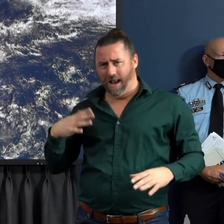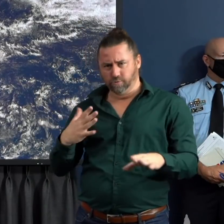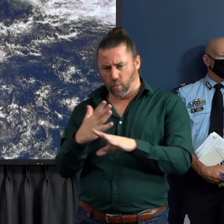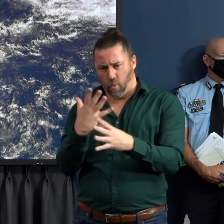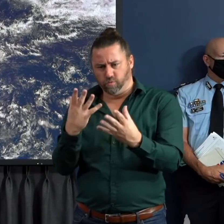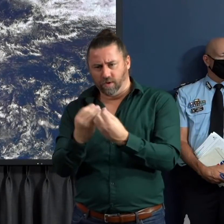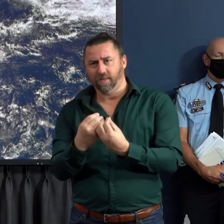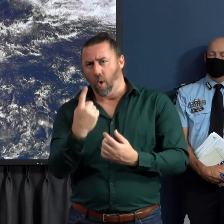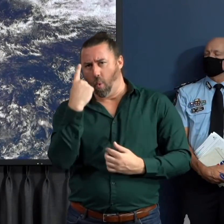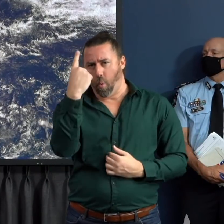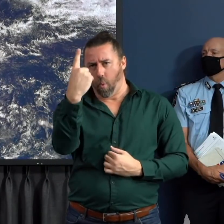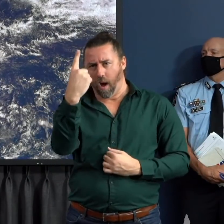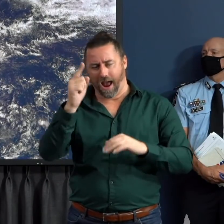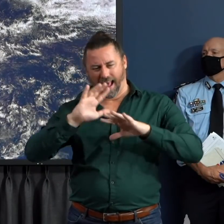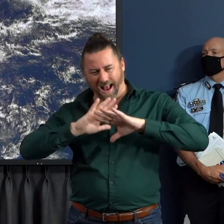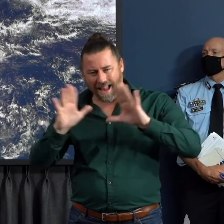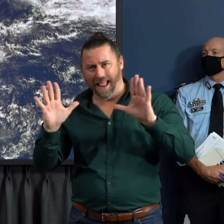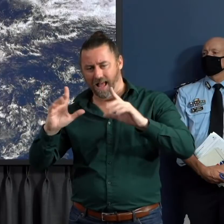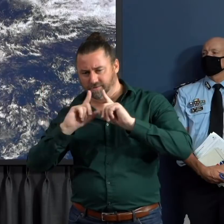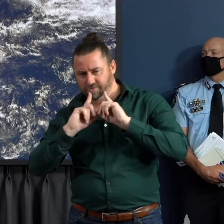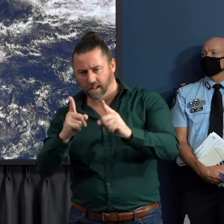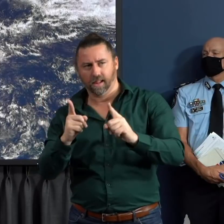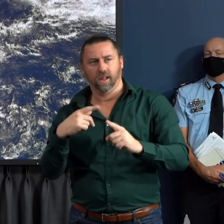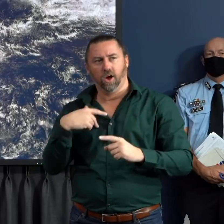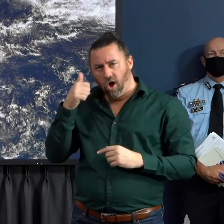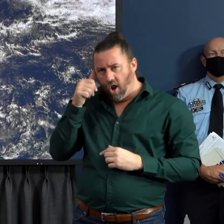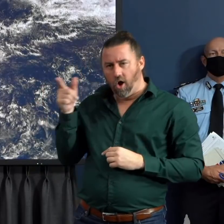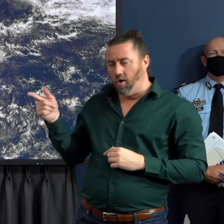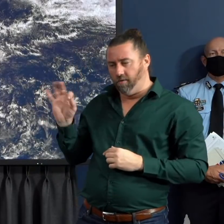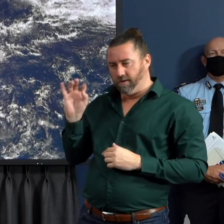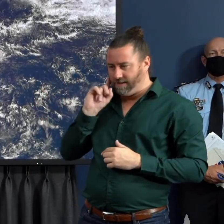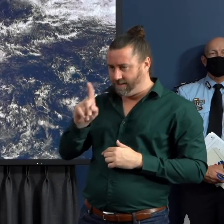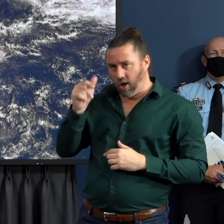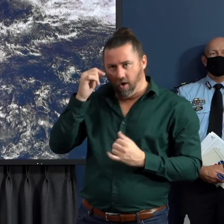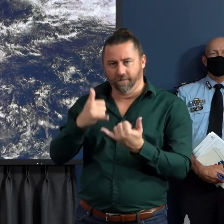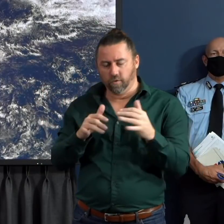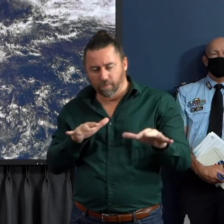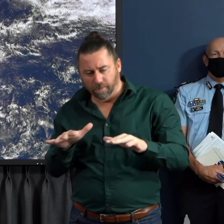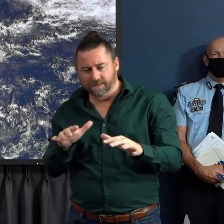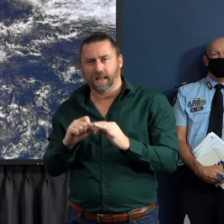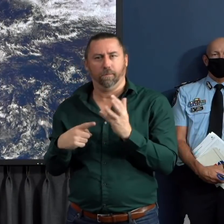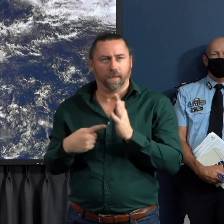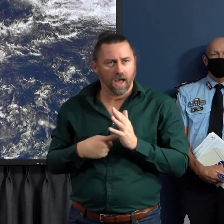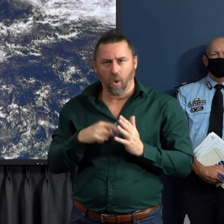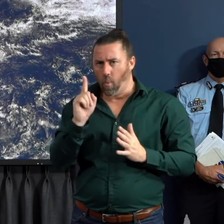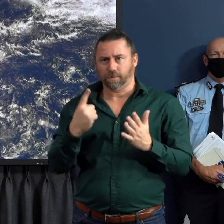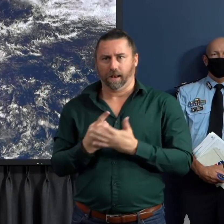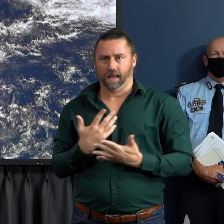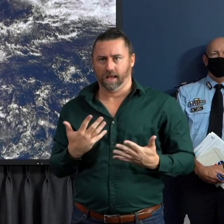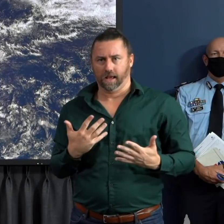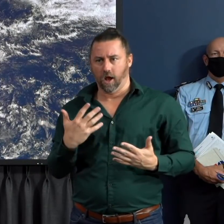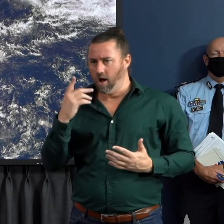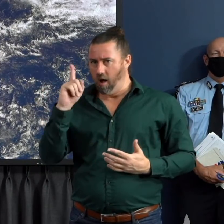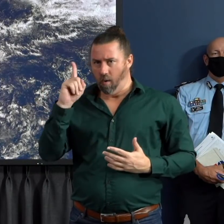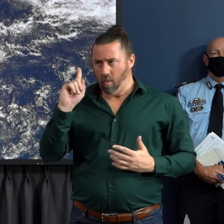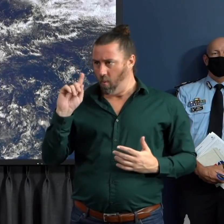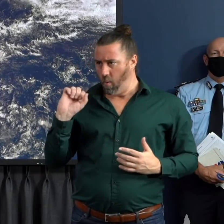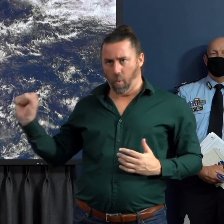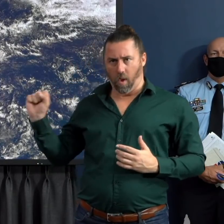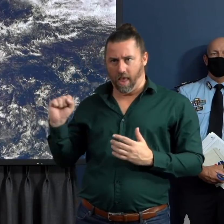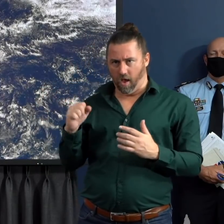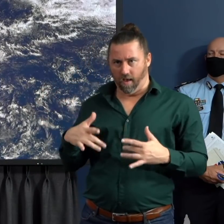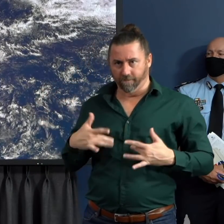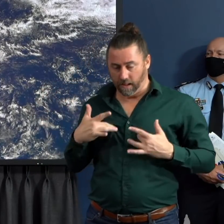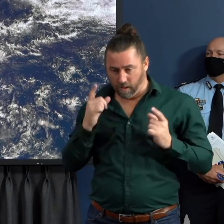have one message. And Premier, we I know are. that we haven't heard from you since yesterday. I know it's been very busy. Where are we at? What's the feeling? And Yeah. are we